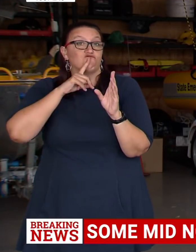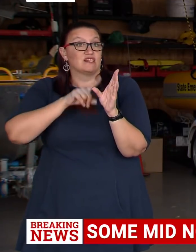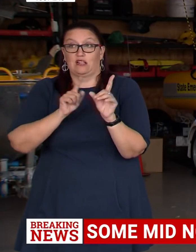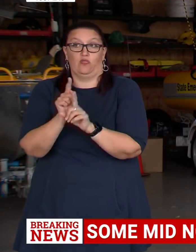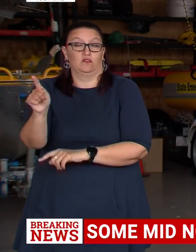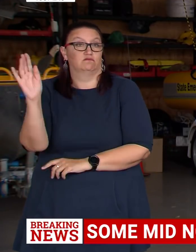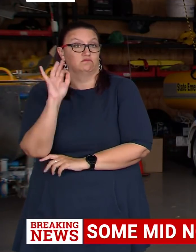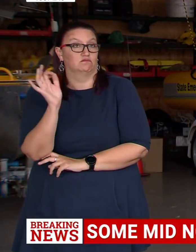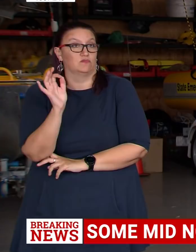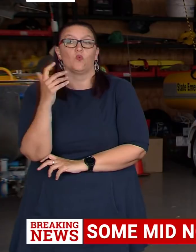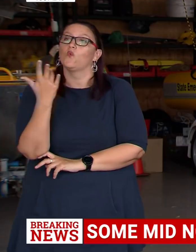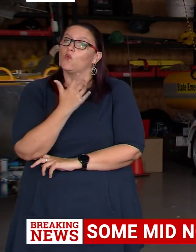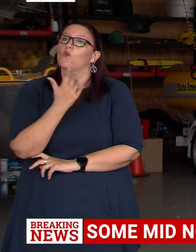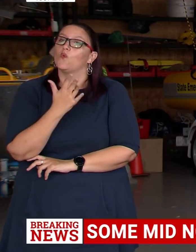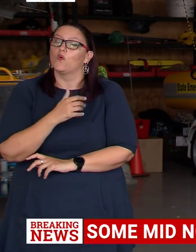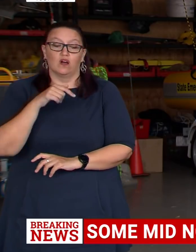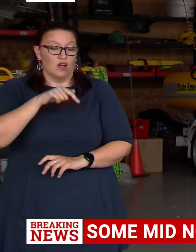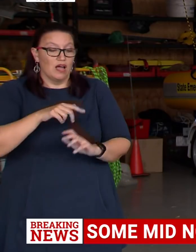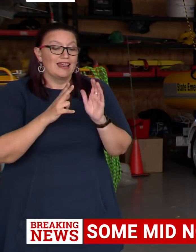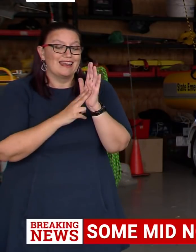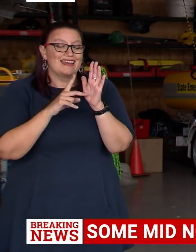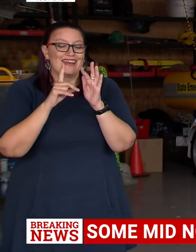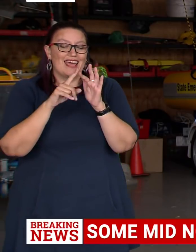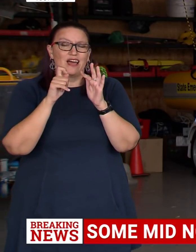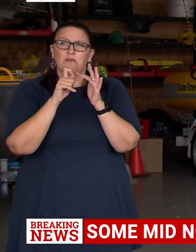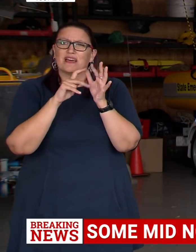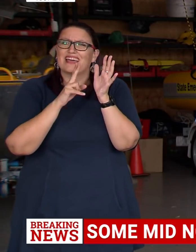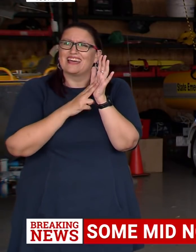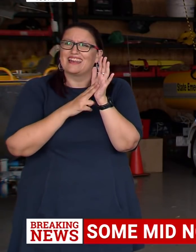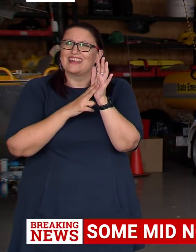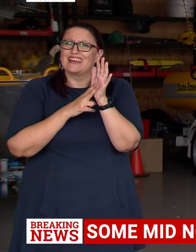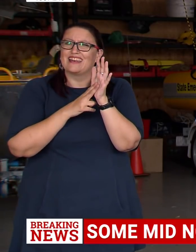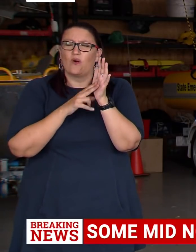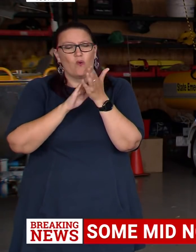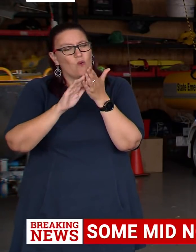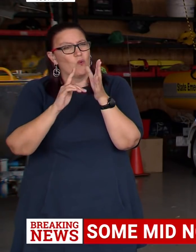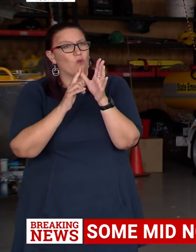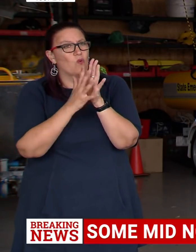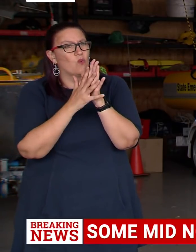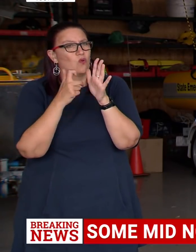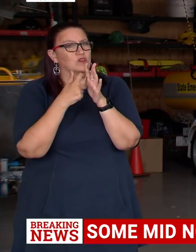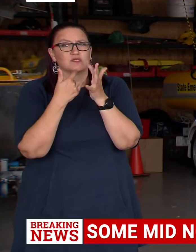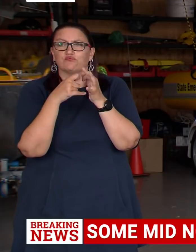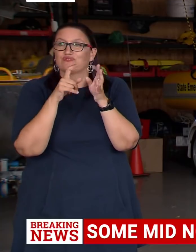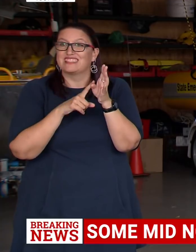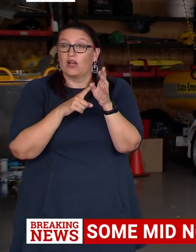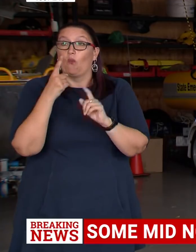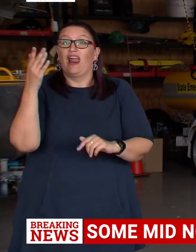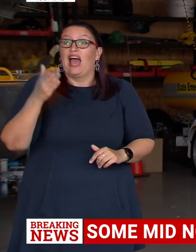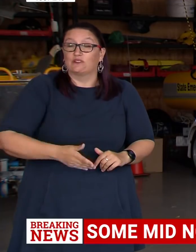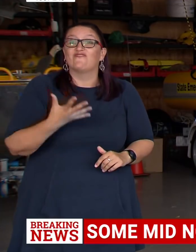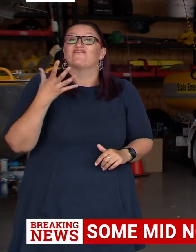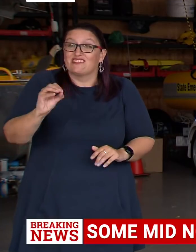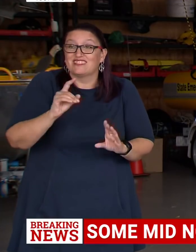to be in the Nepean Hawkesbury Valley is a 1 in 50-year event, so going back to the 1960s. So parts of the Hastings community